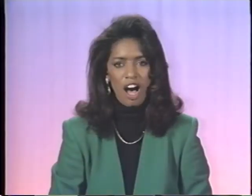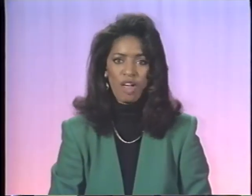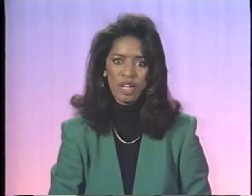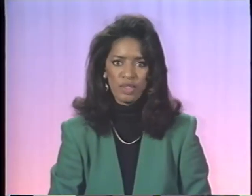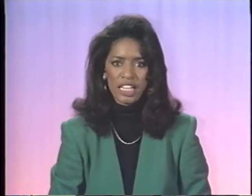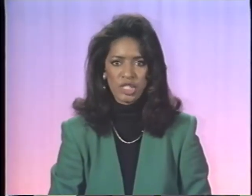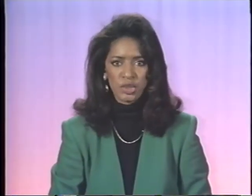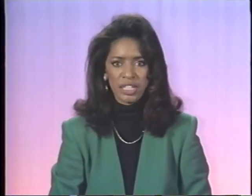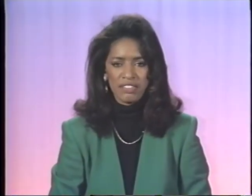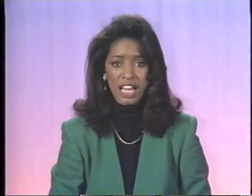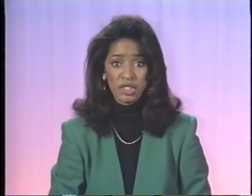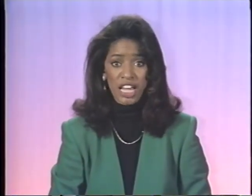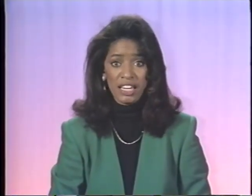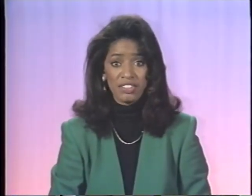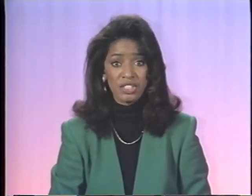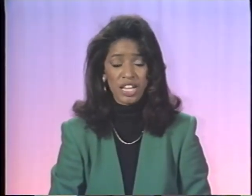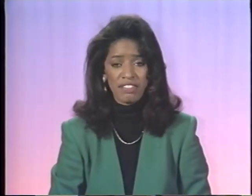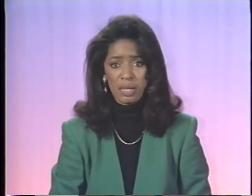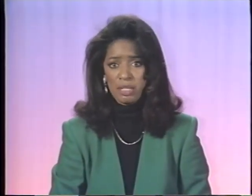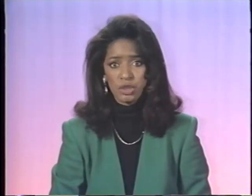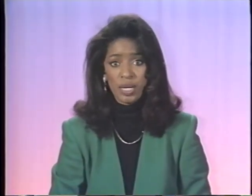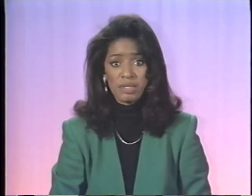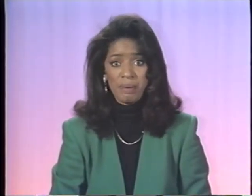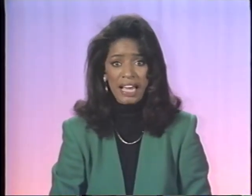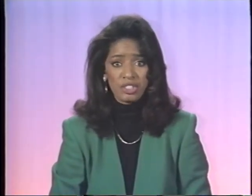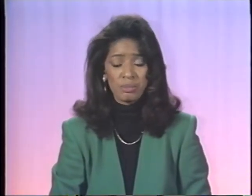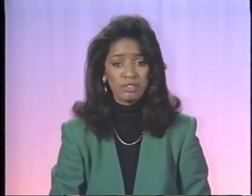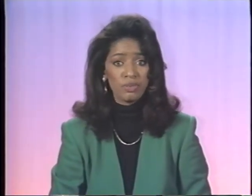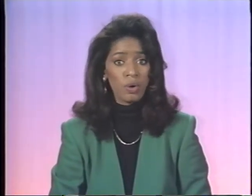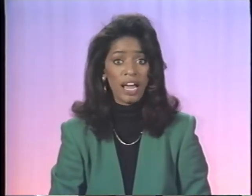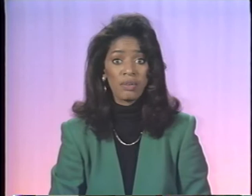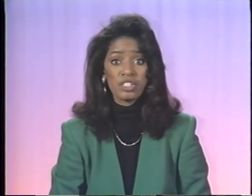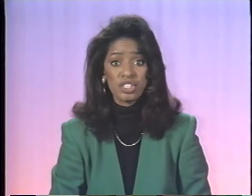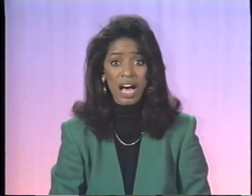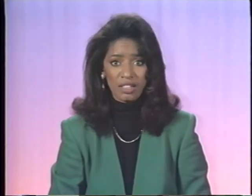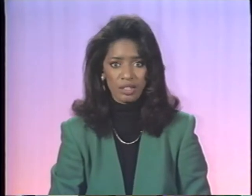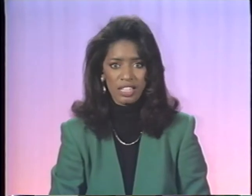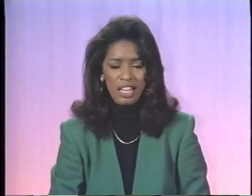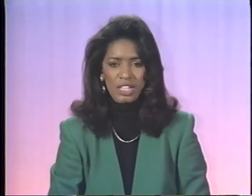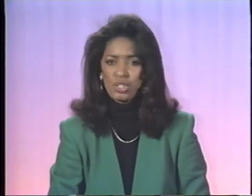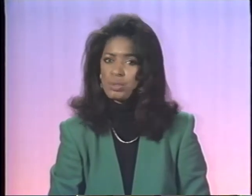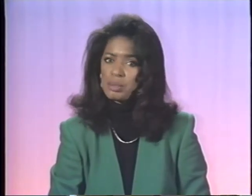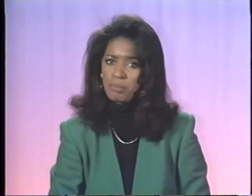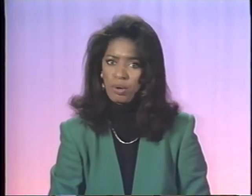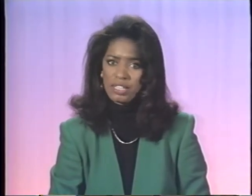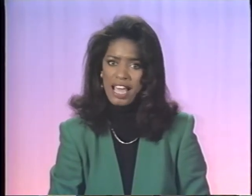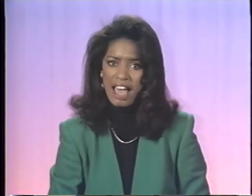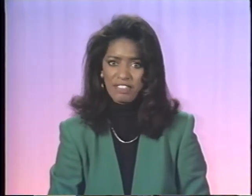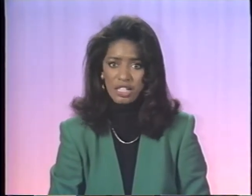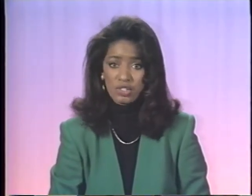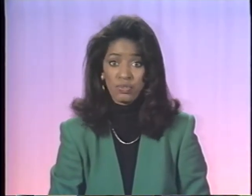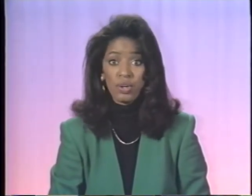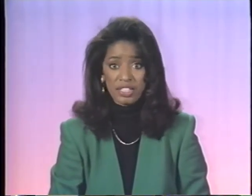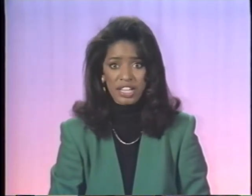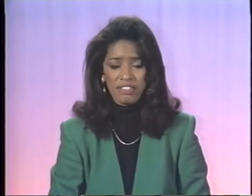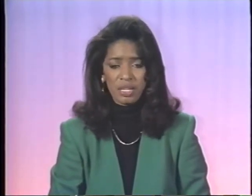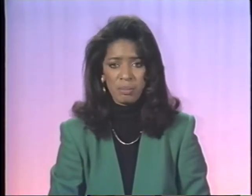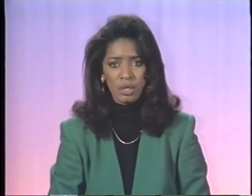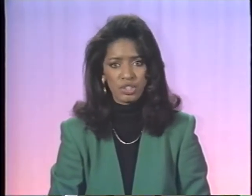Although the history of educating the deaf can be traced back to before Aristotle, two important advocates for the deaf emerged in the